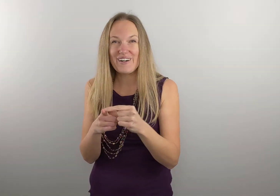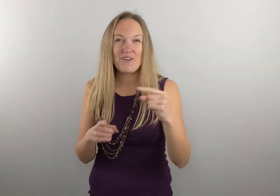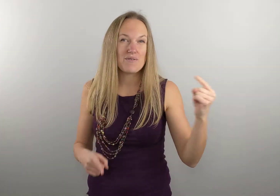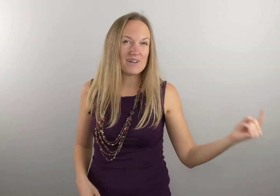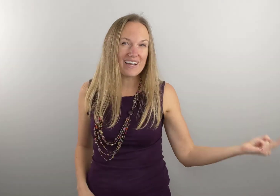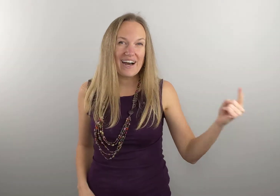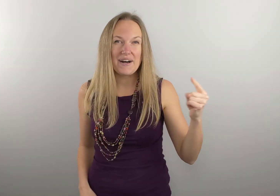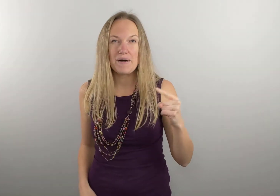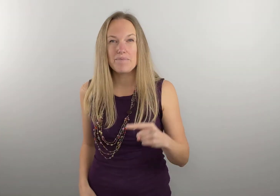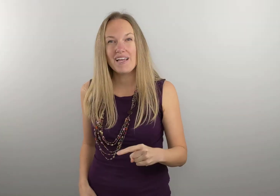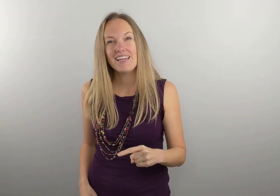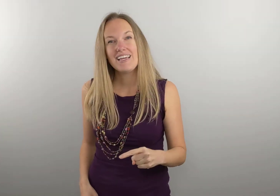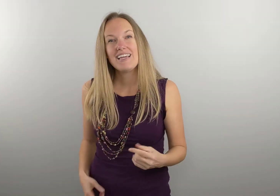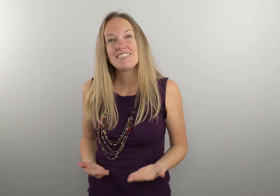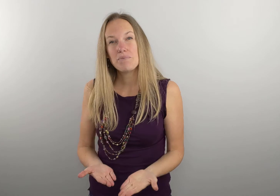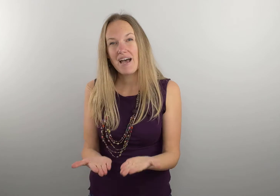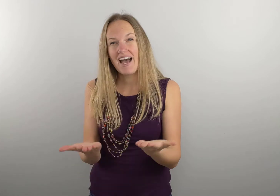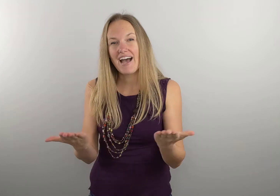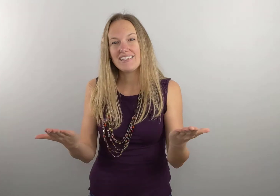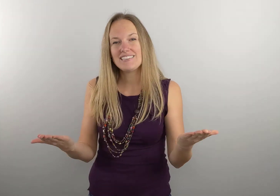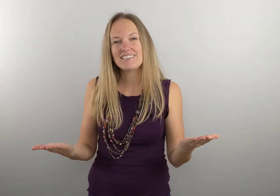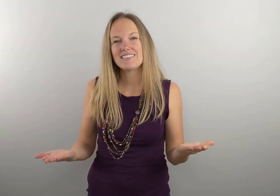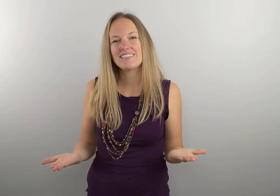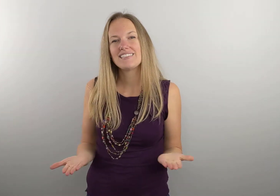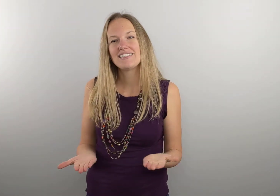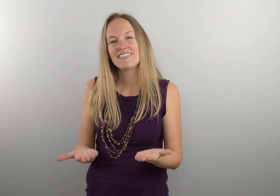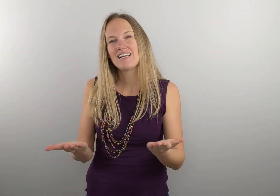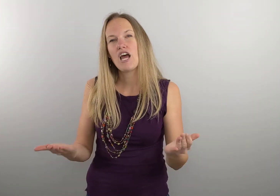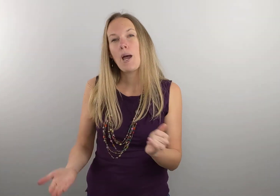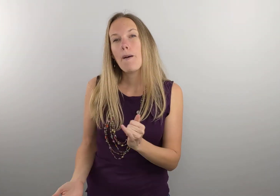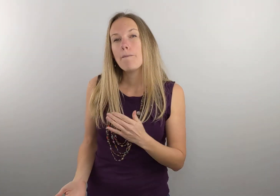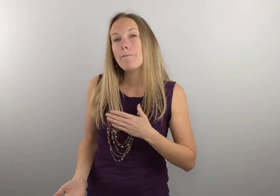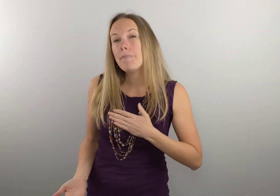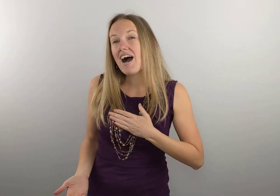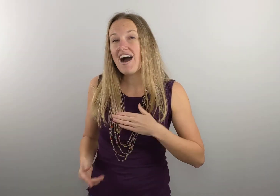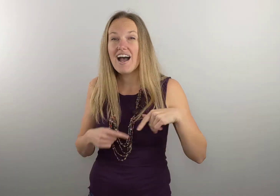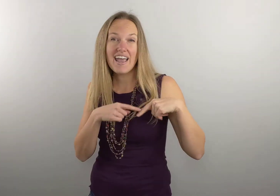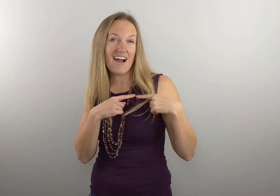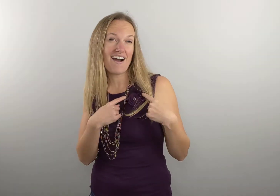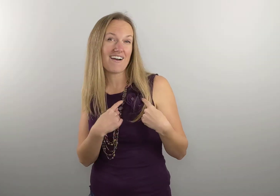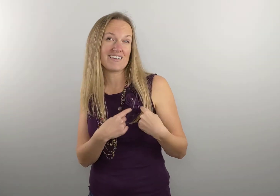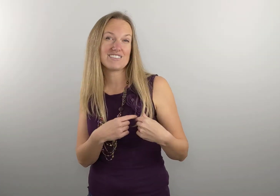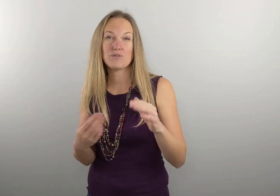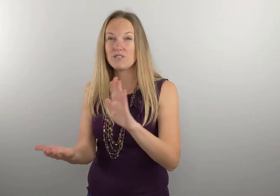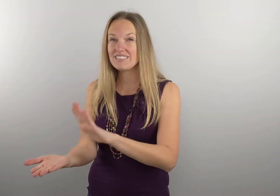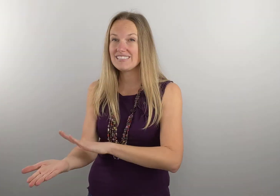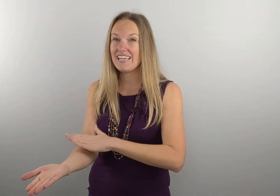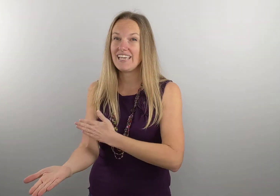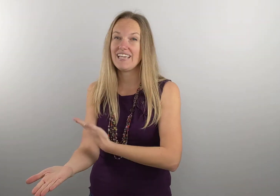word will come to pass. My heart will sing